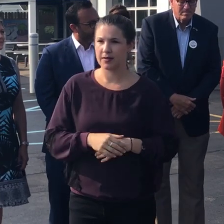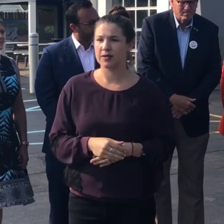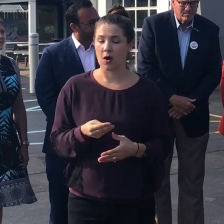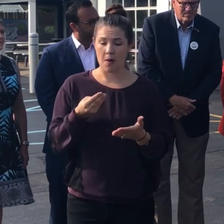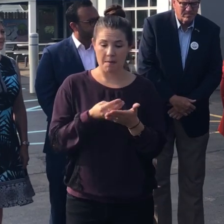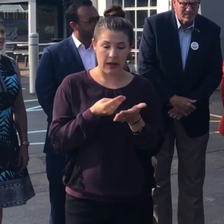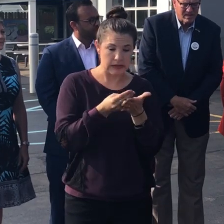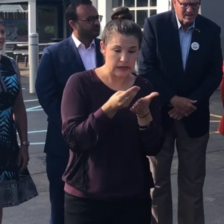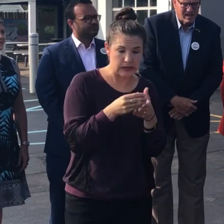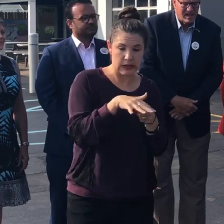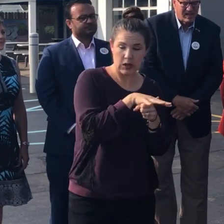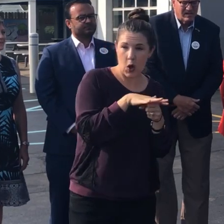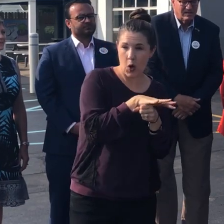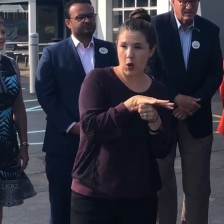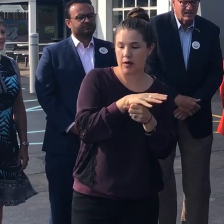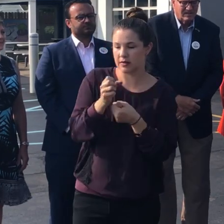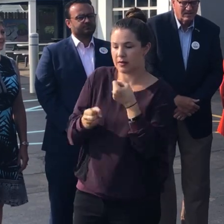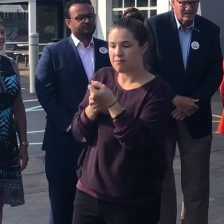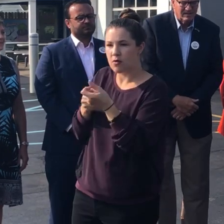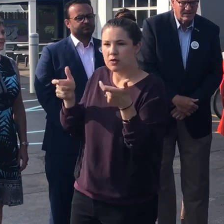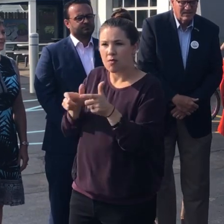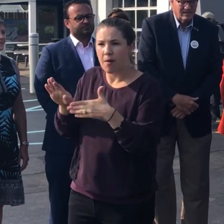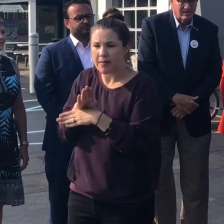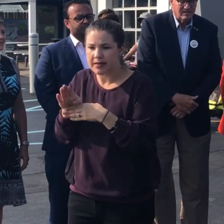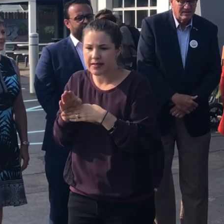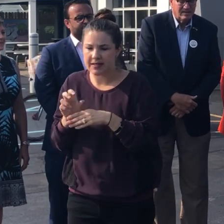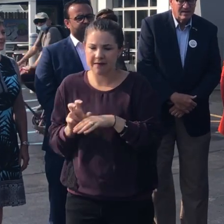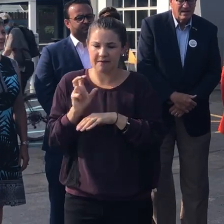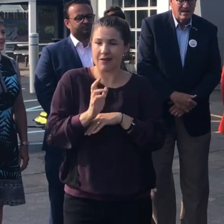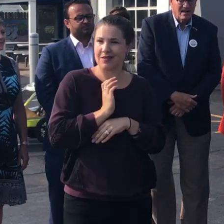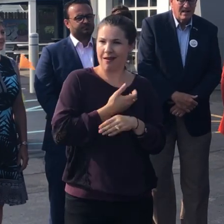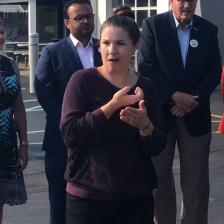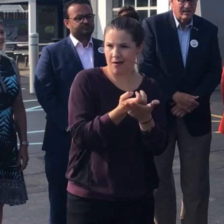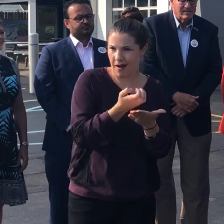small businesses and invests in our economy, which is